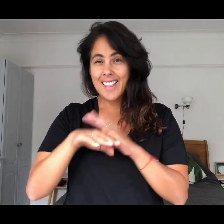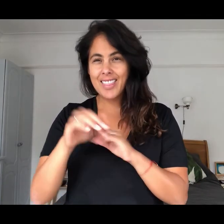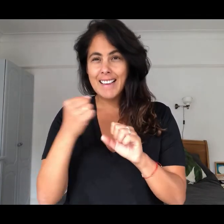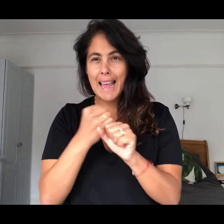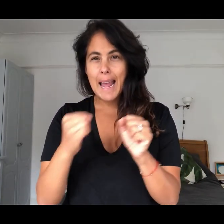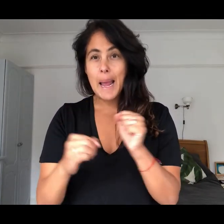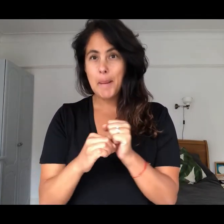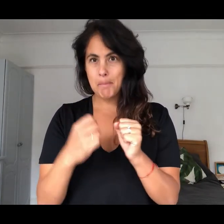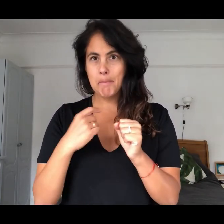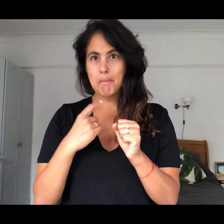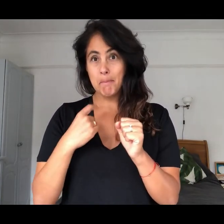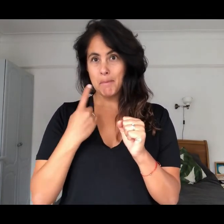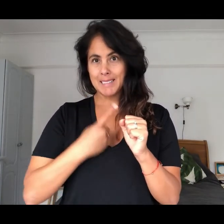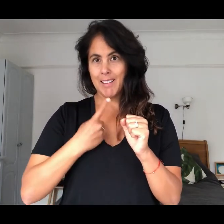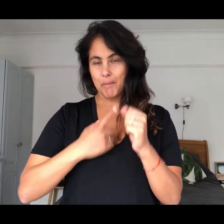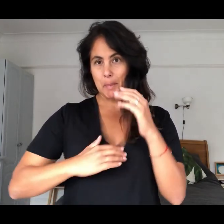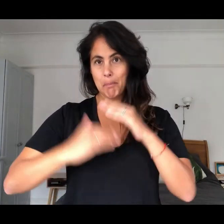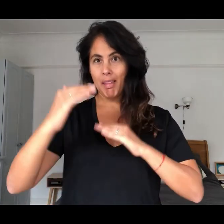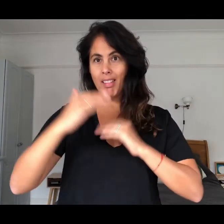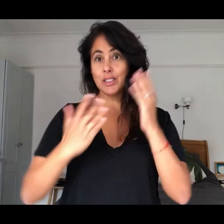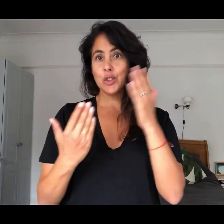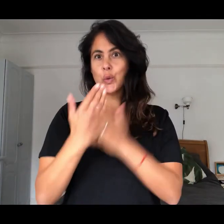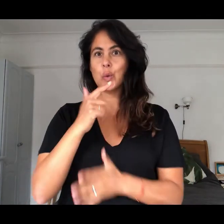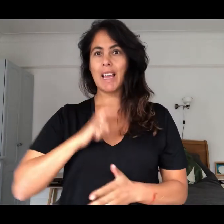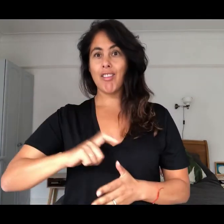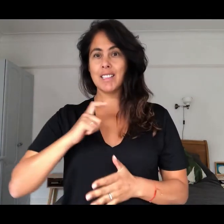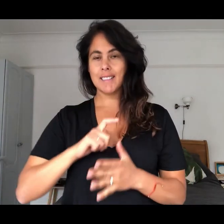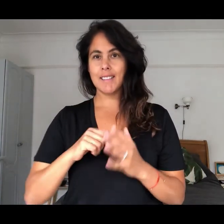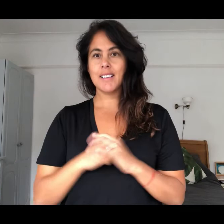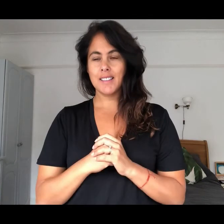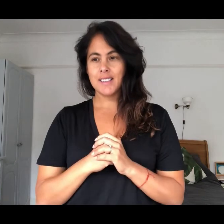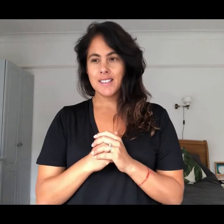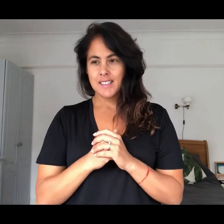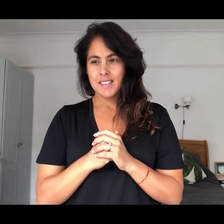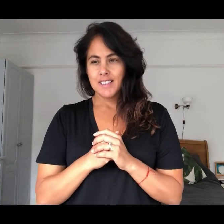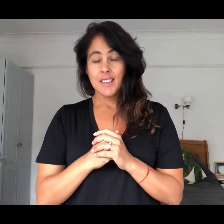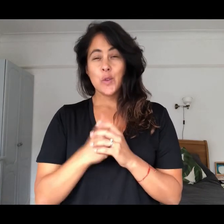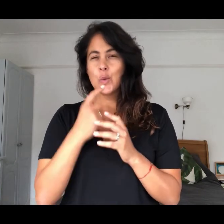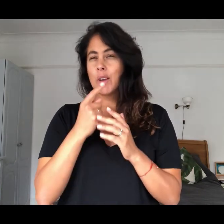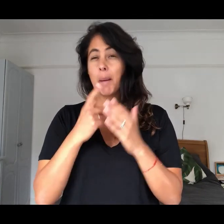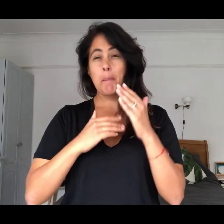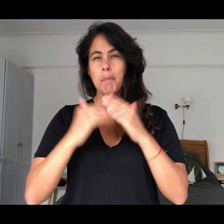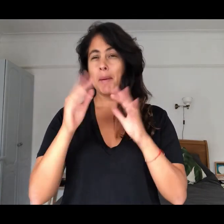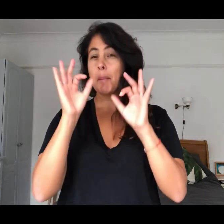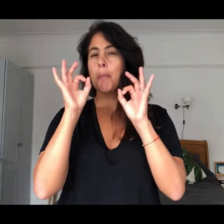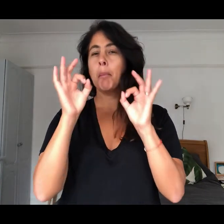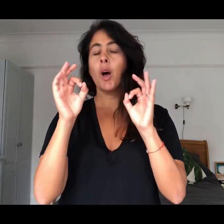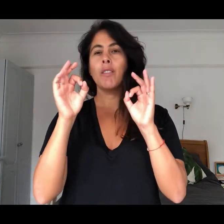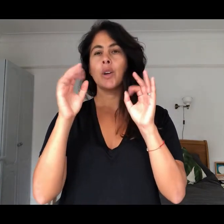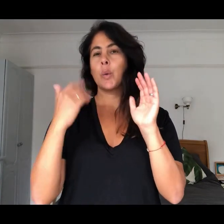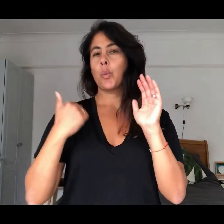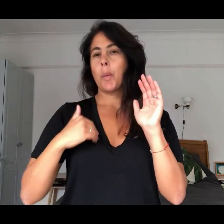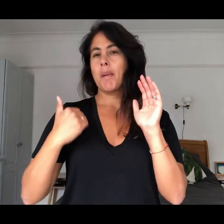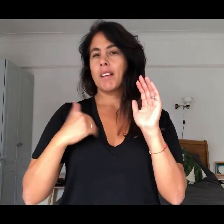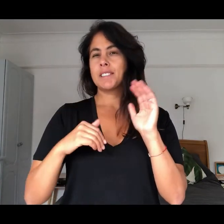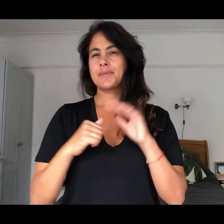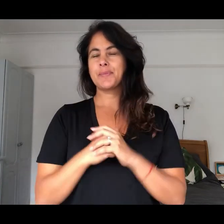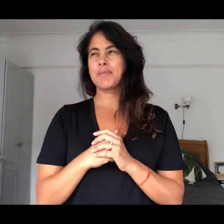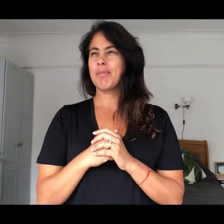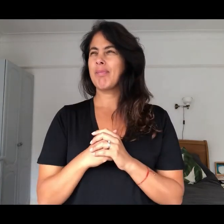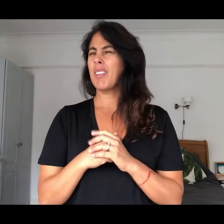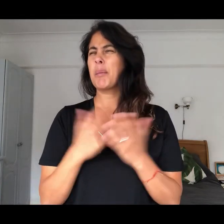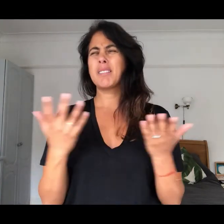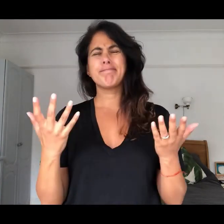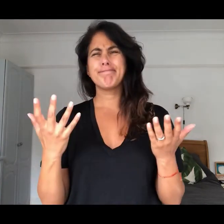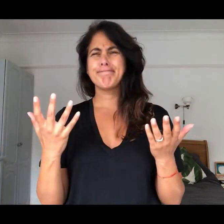I have to get inside this game. I've been building myself a new character. Look about the perfect